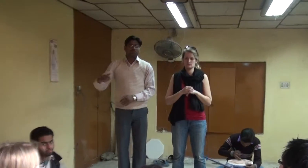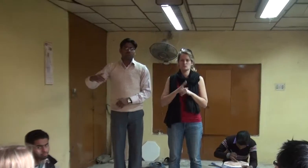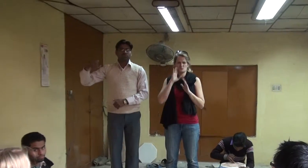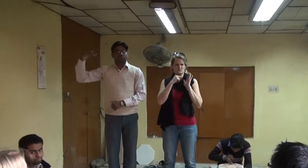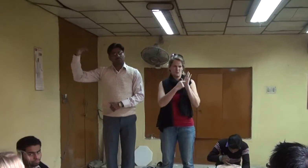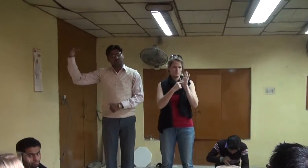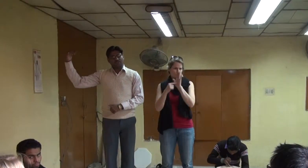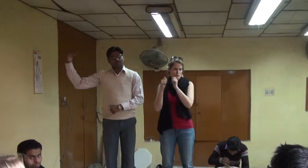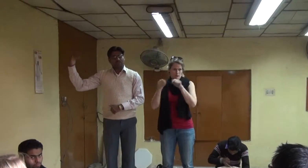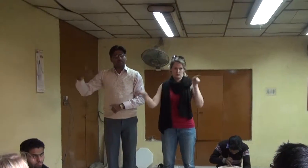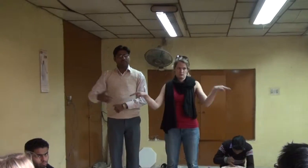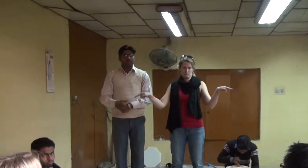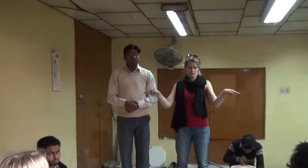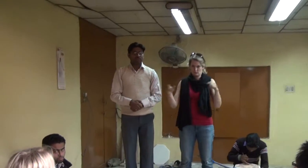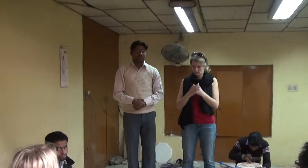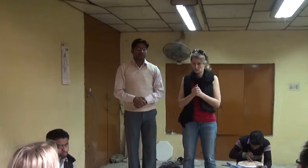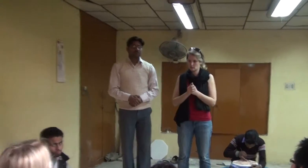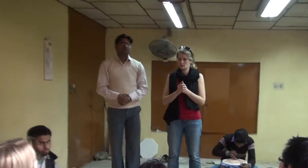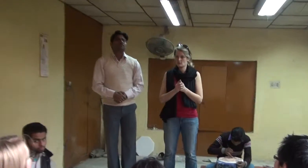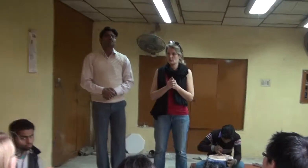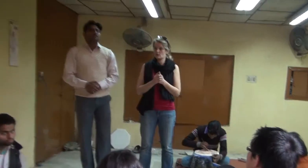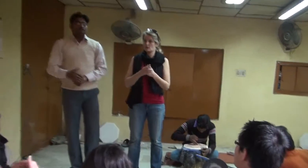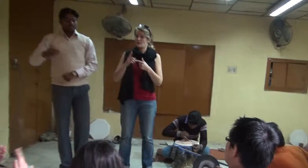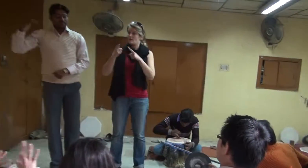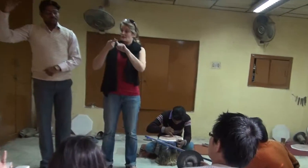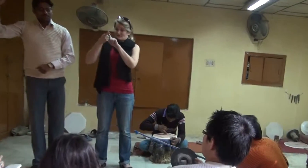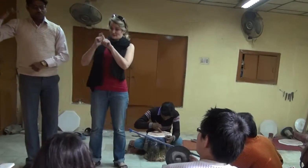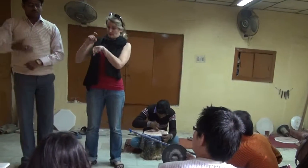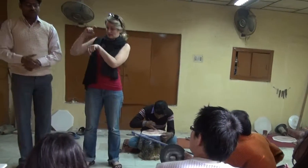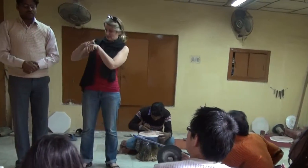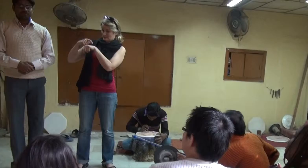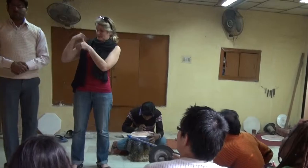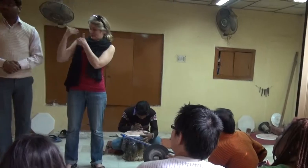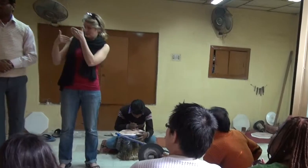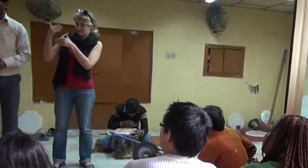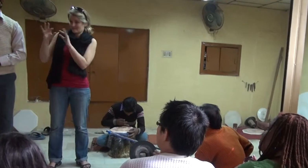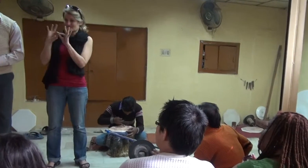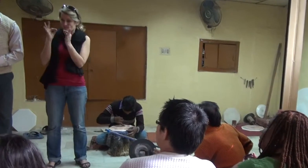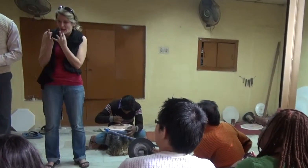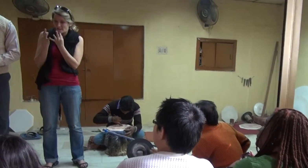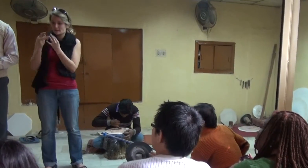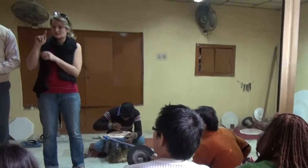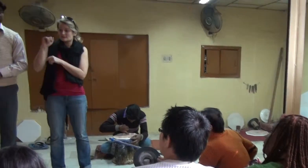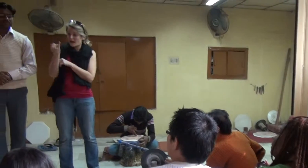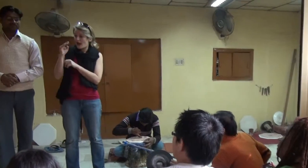They belong to same family in Taj Mahal.